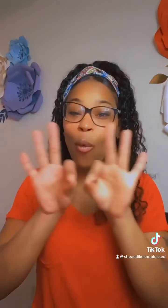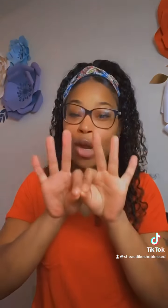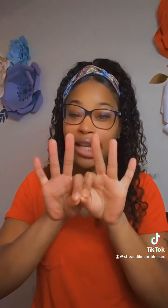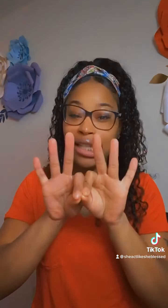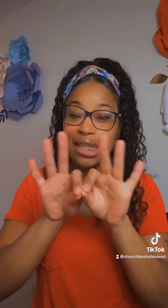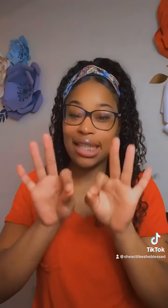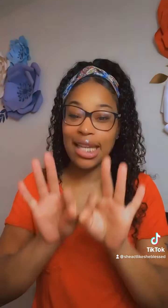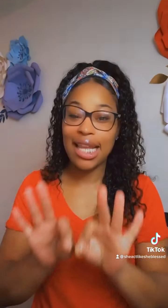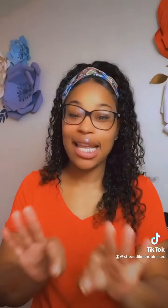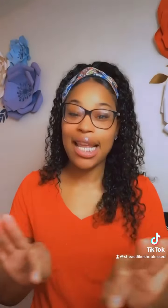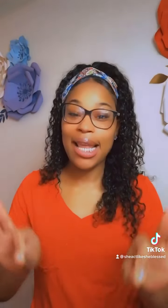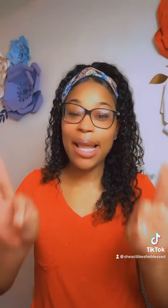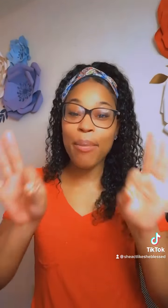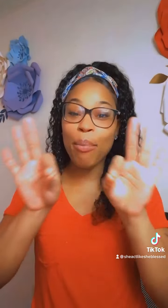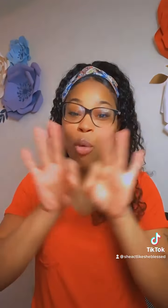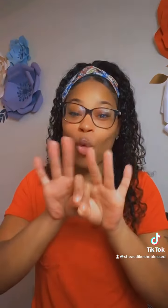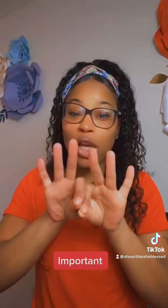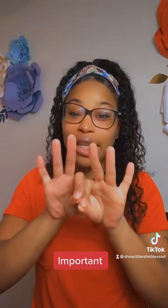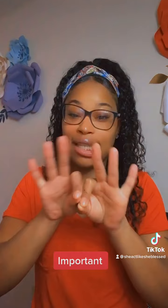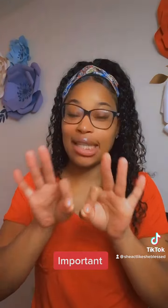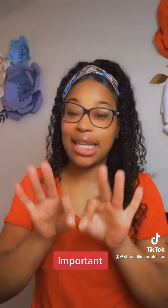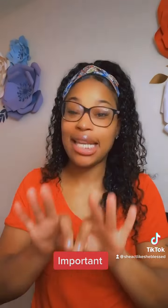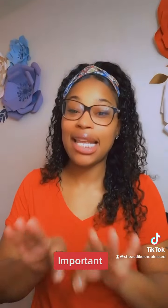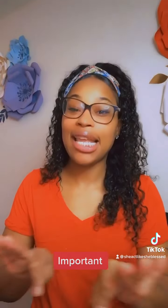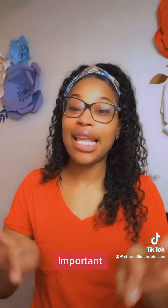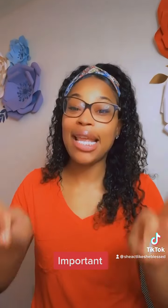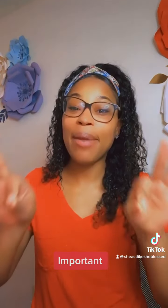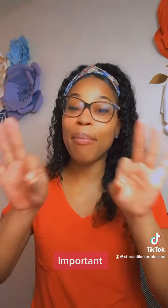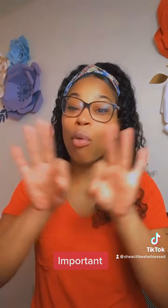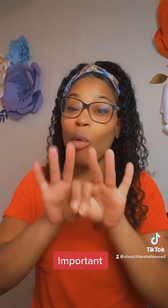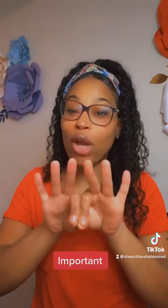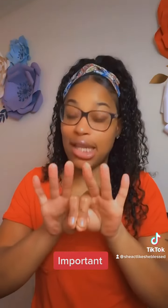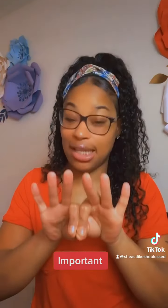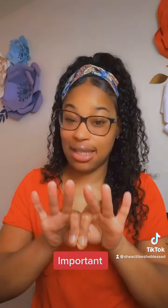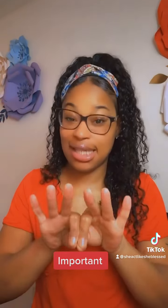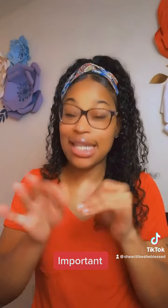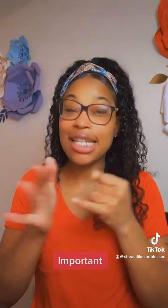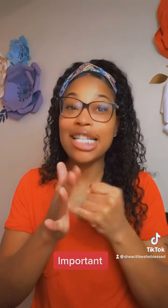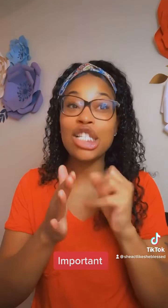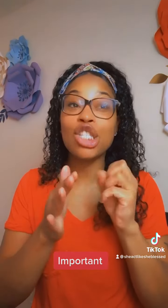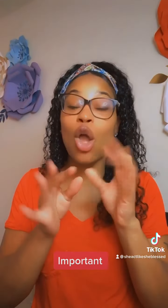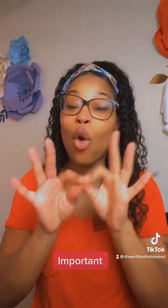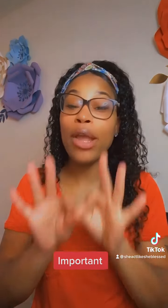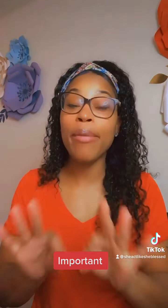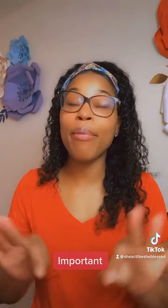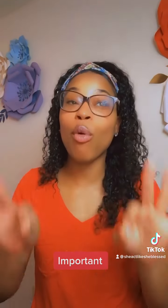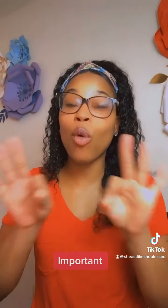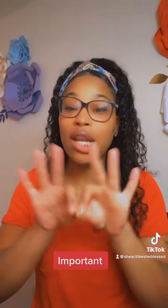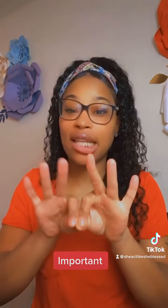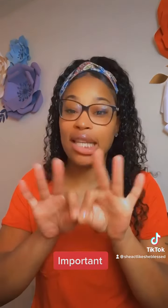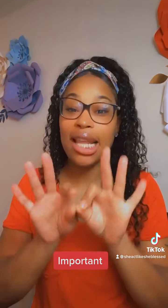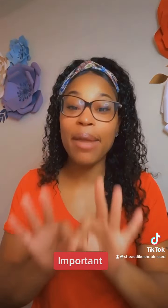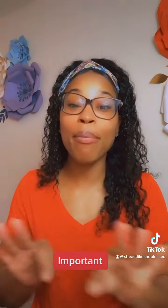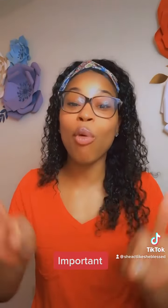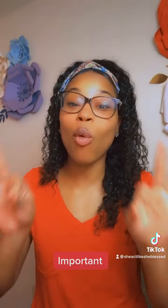Important. Important. Important. It's so important.